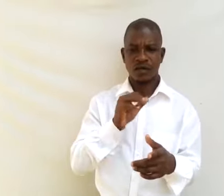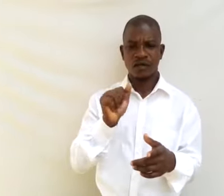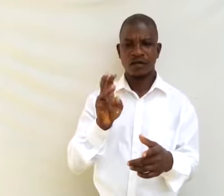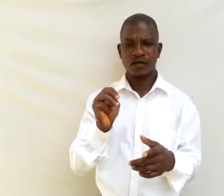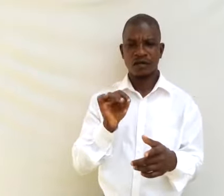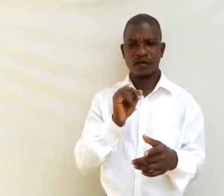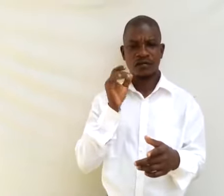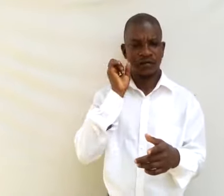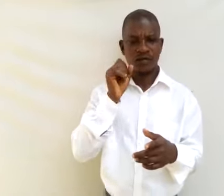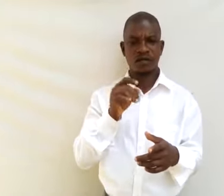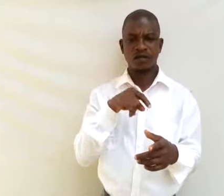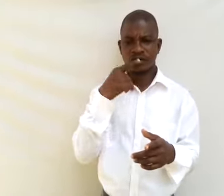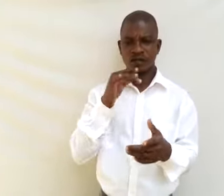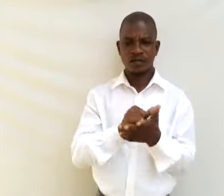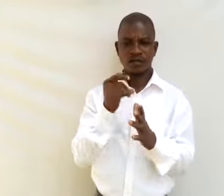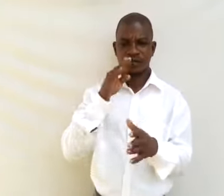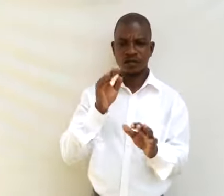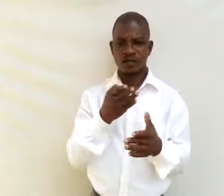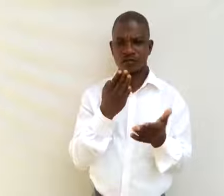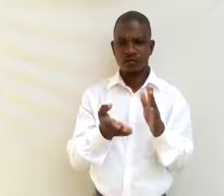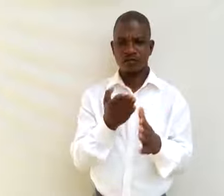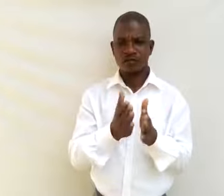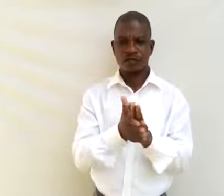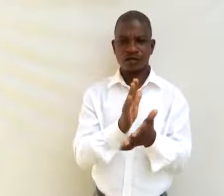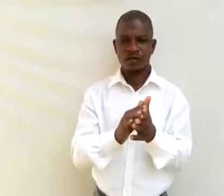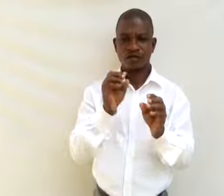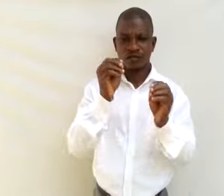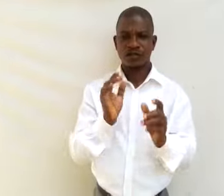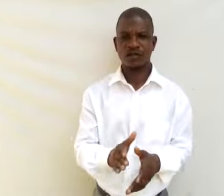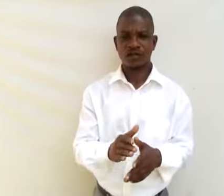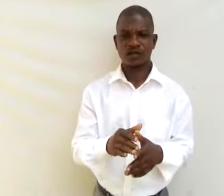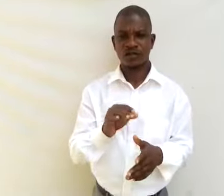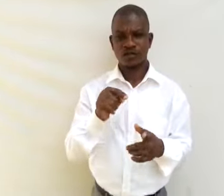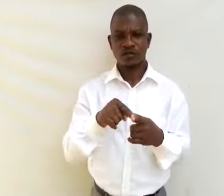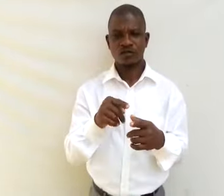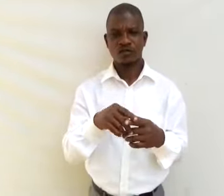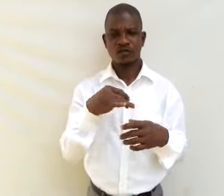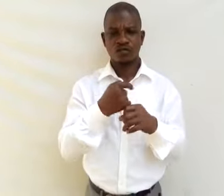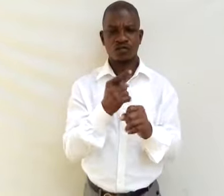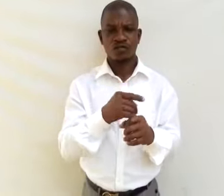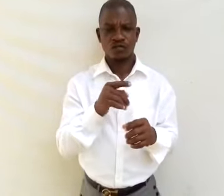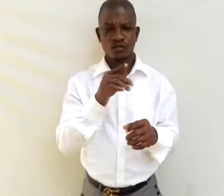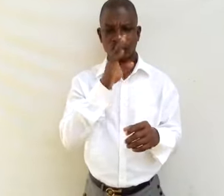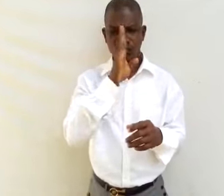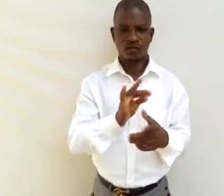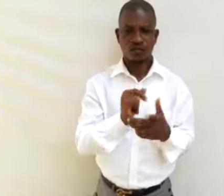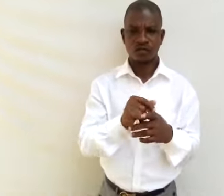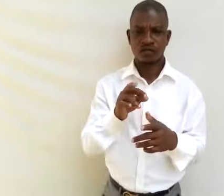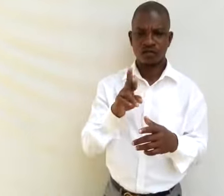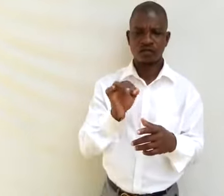she might become a teacher. Two, to make gentle reproach. For example,